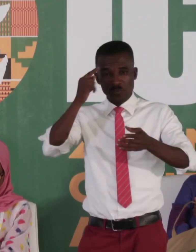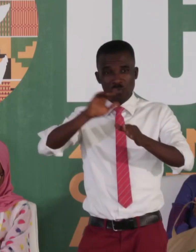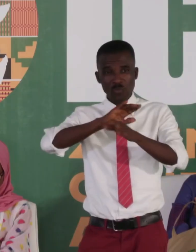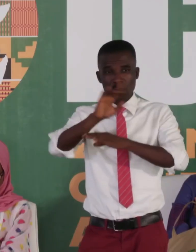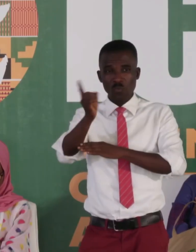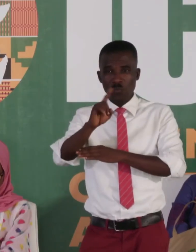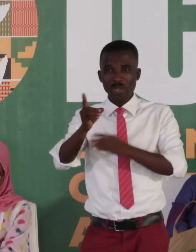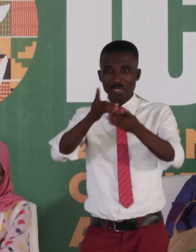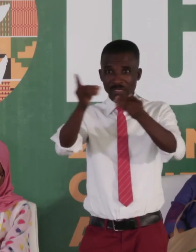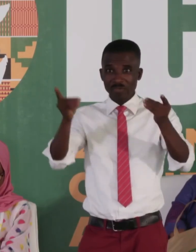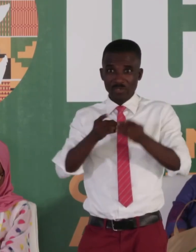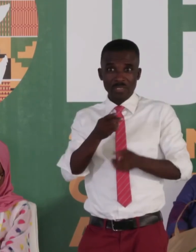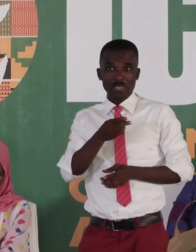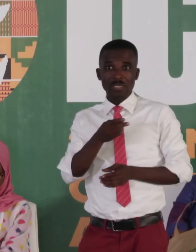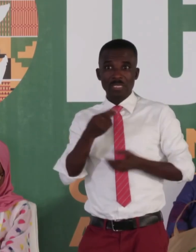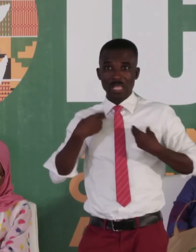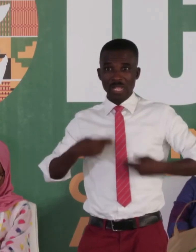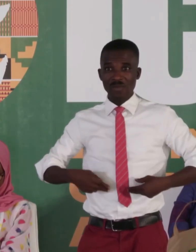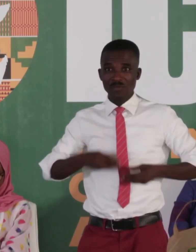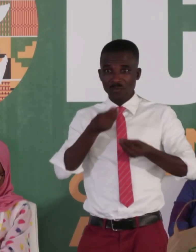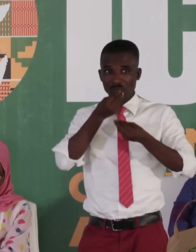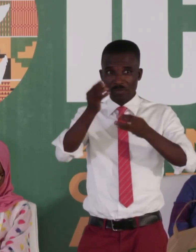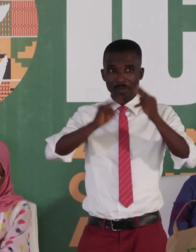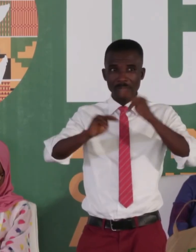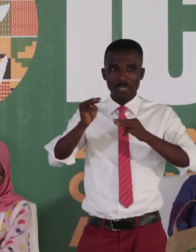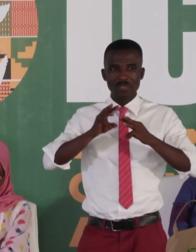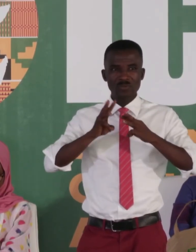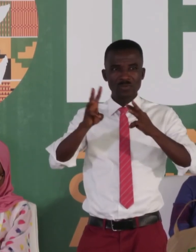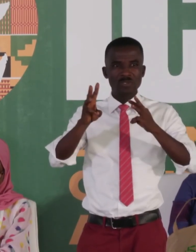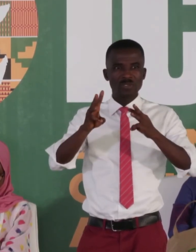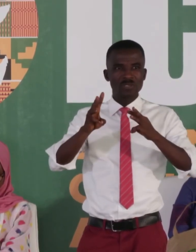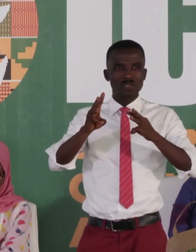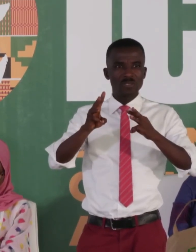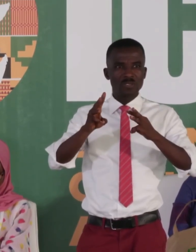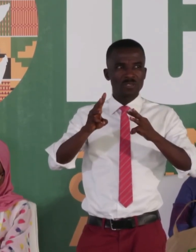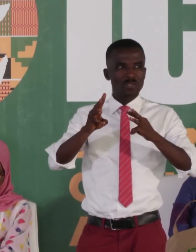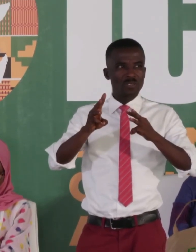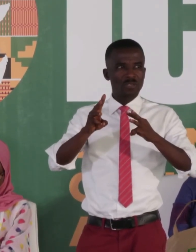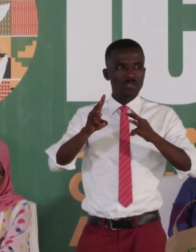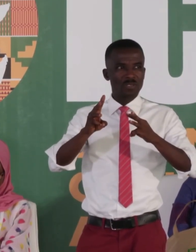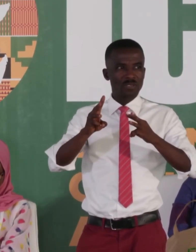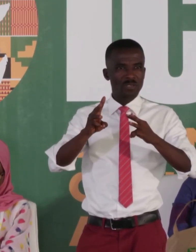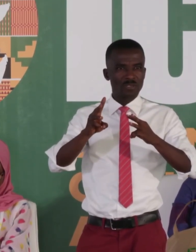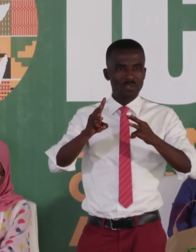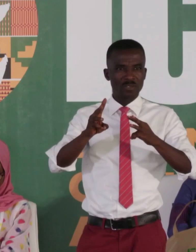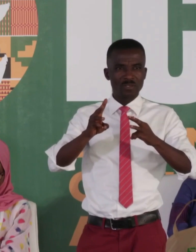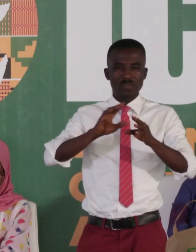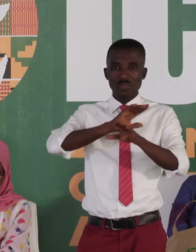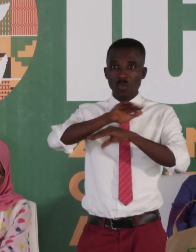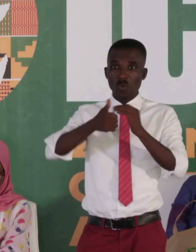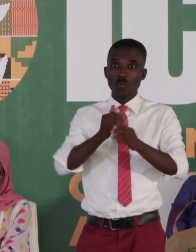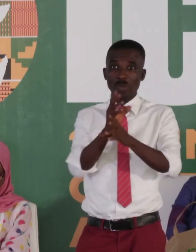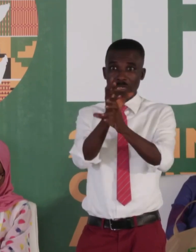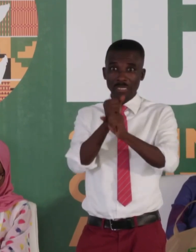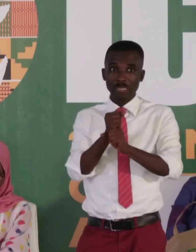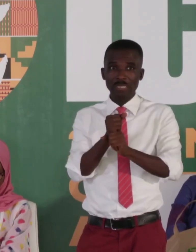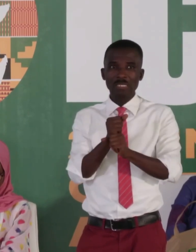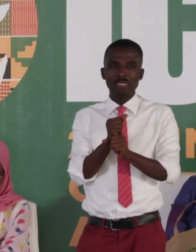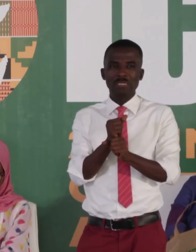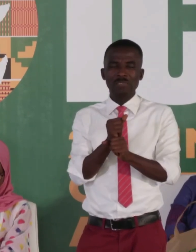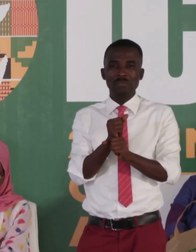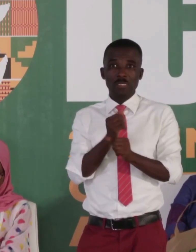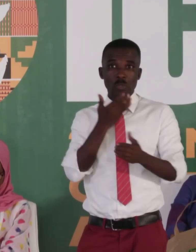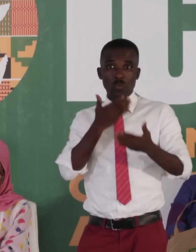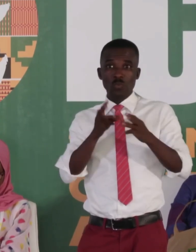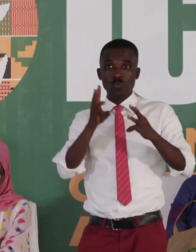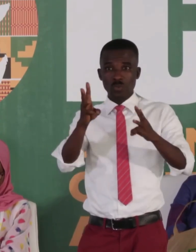District Health Information Management System, where we got our rates, our attendance, and then